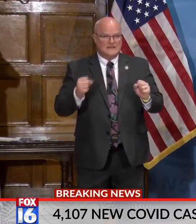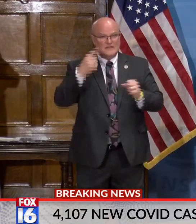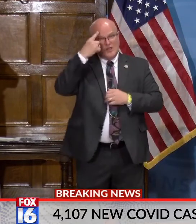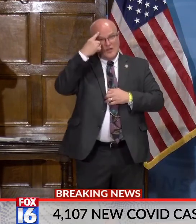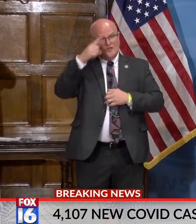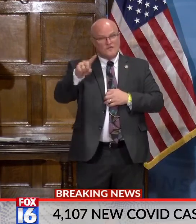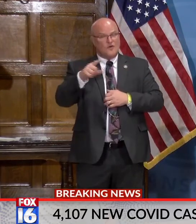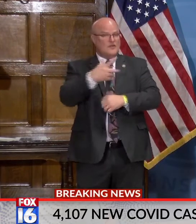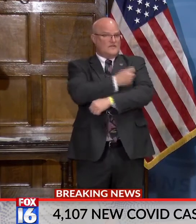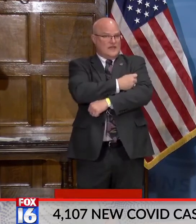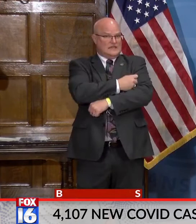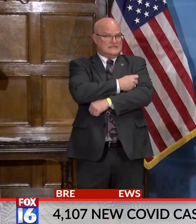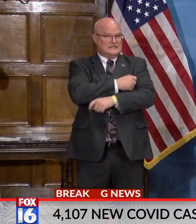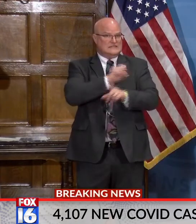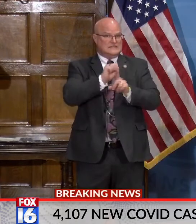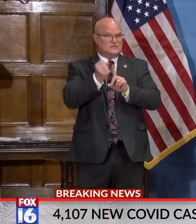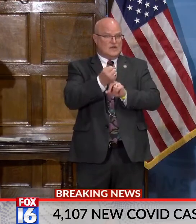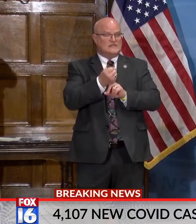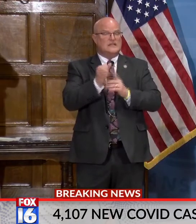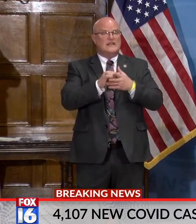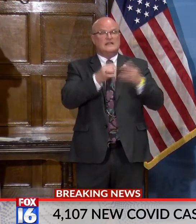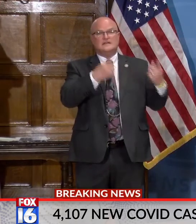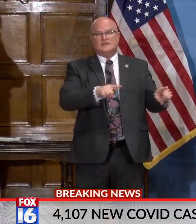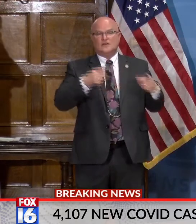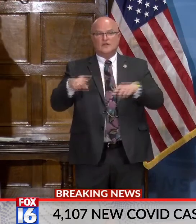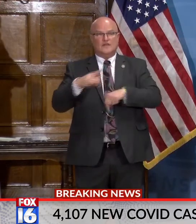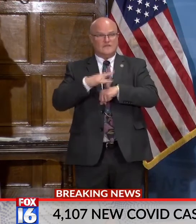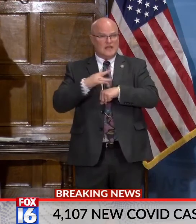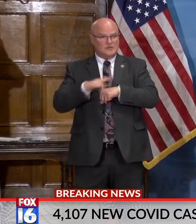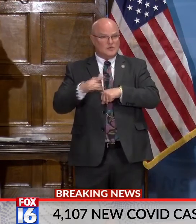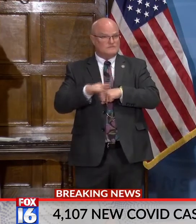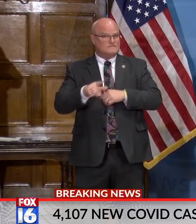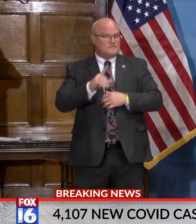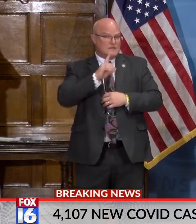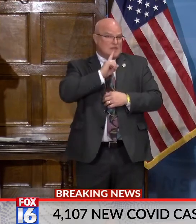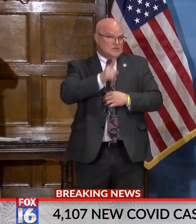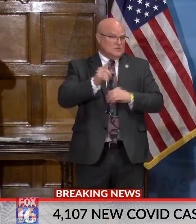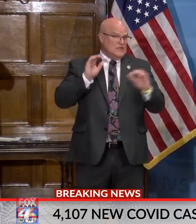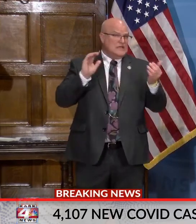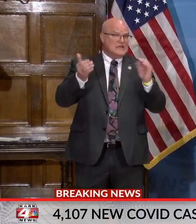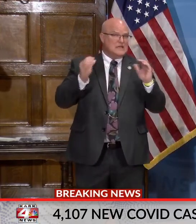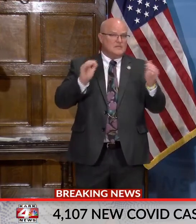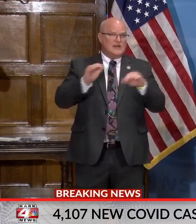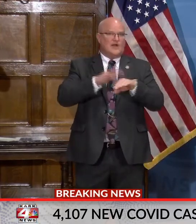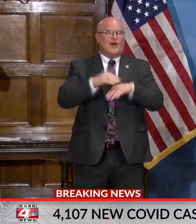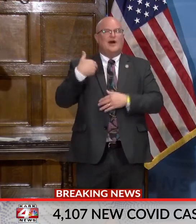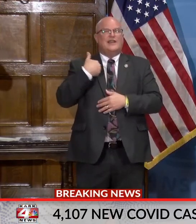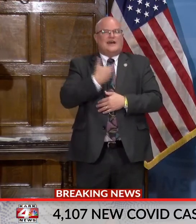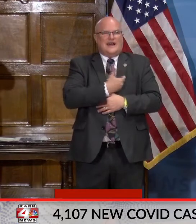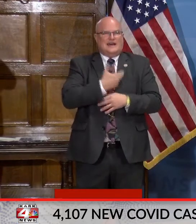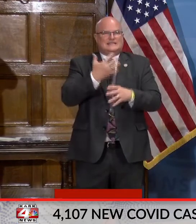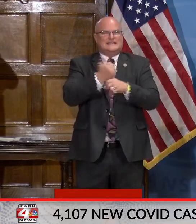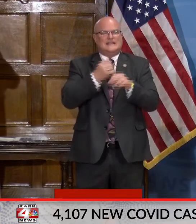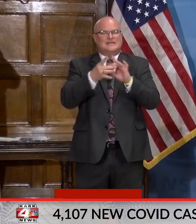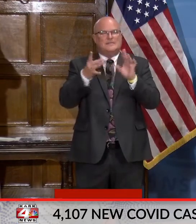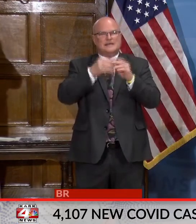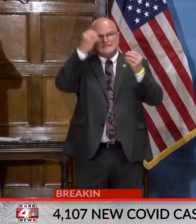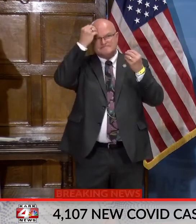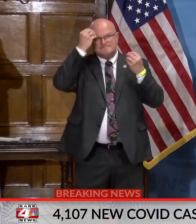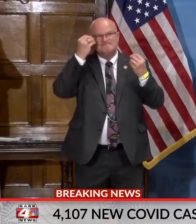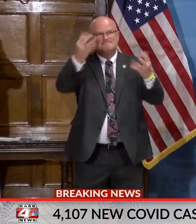the vaccines, the 2 vaccines that are currently available. It's really imperative upon us to get the message out, not just